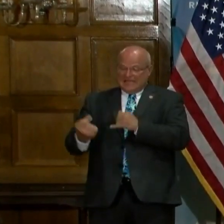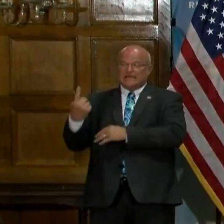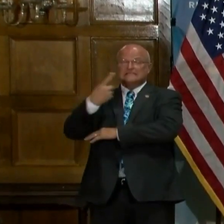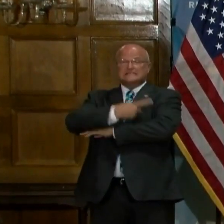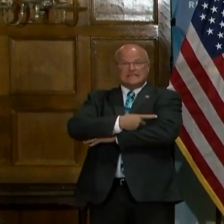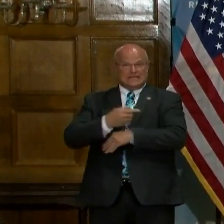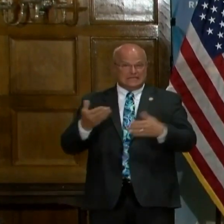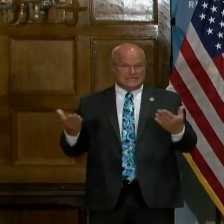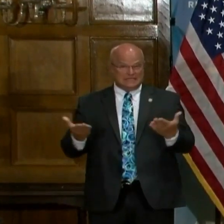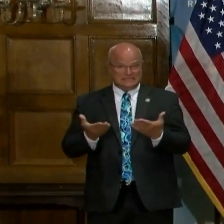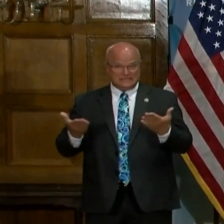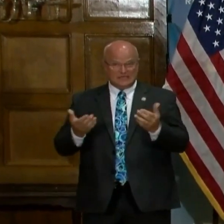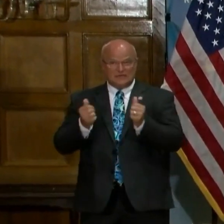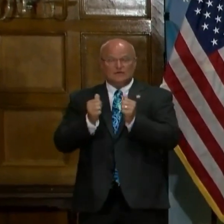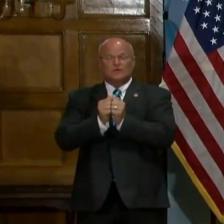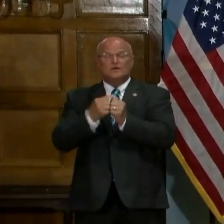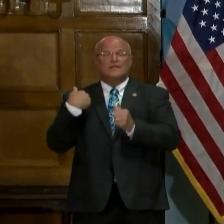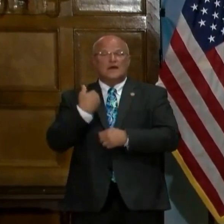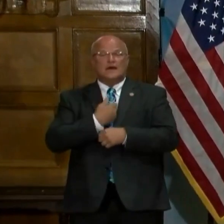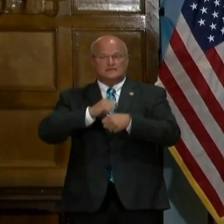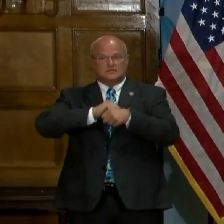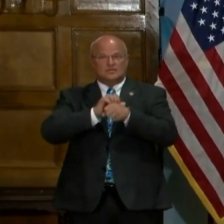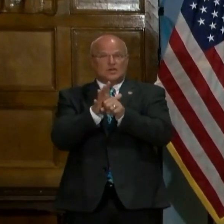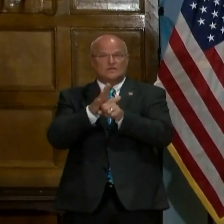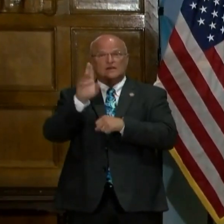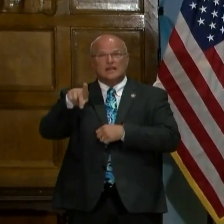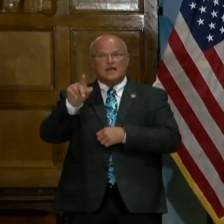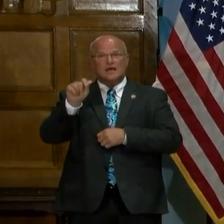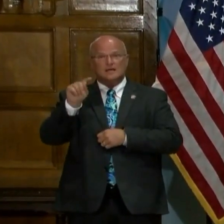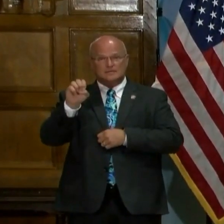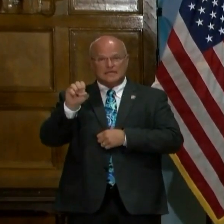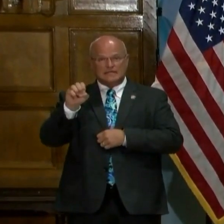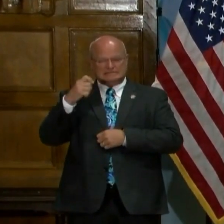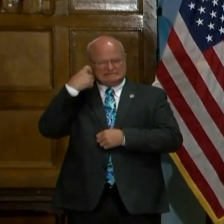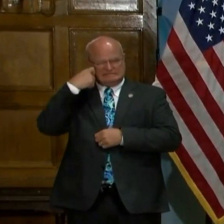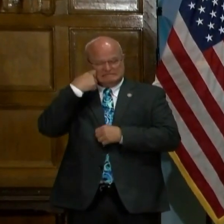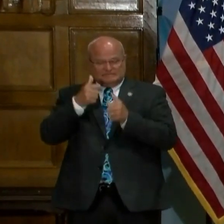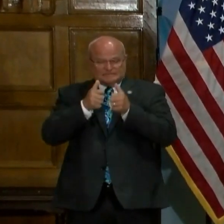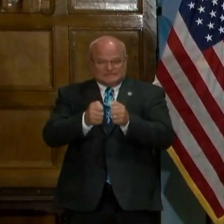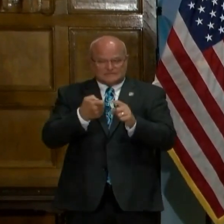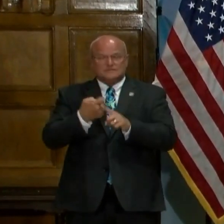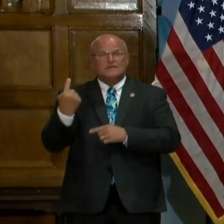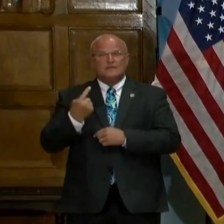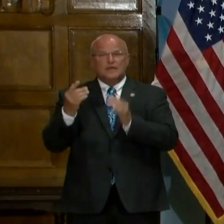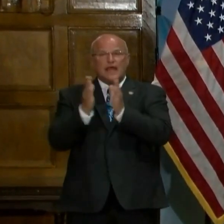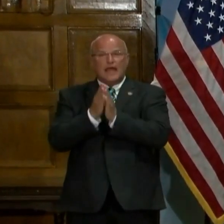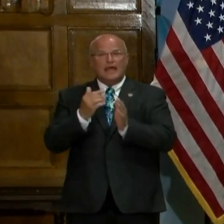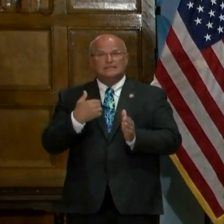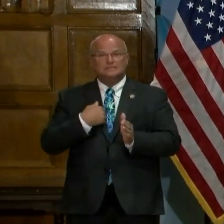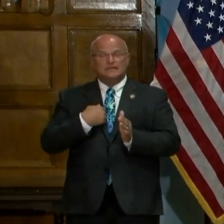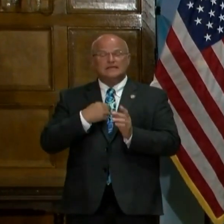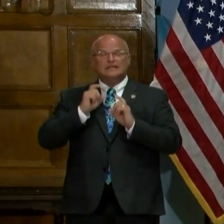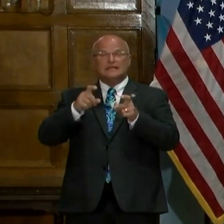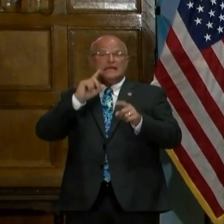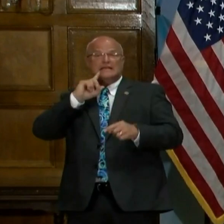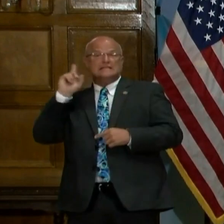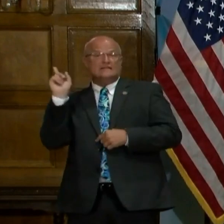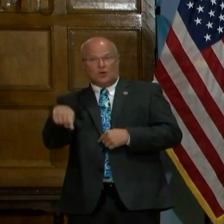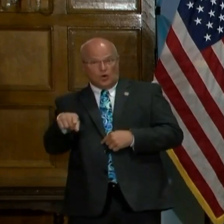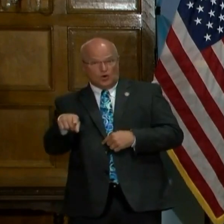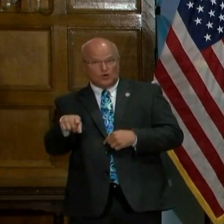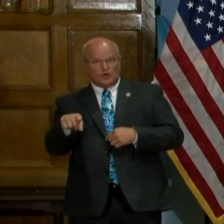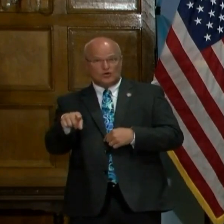that is here at a COVID daily update. I just had a text from someone and asked me to issue an executive